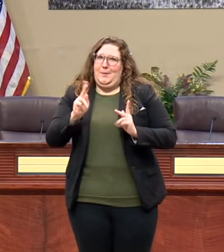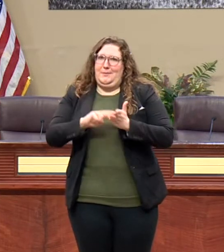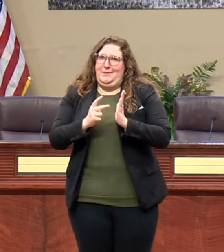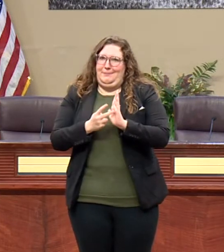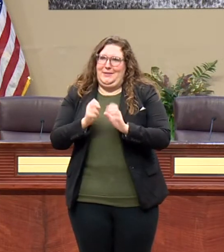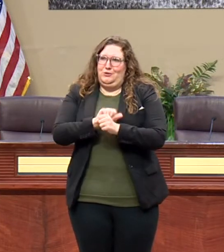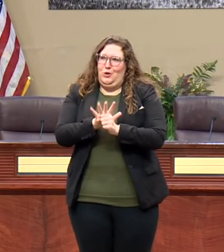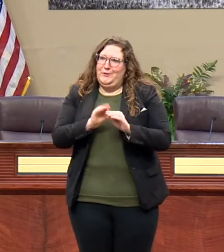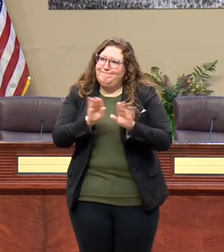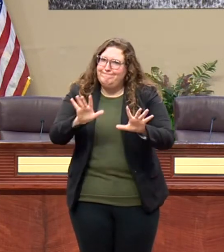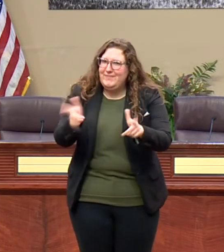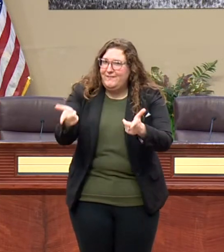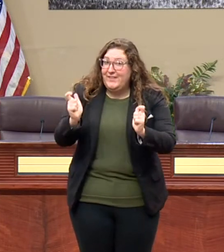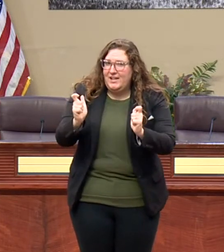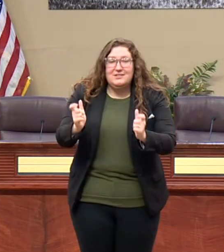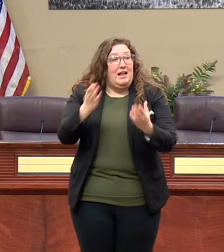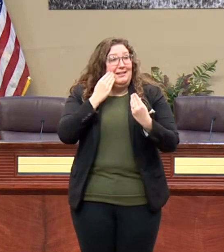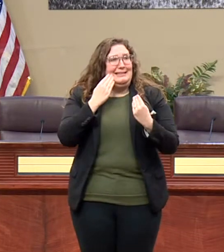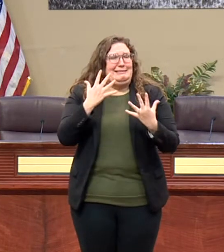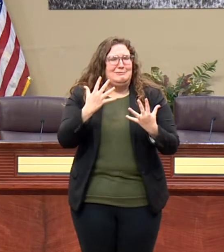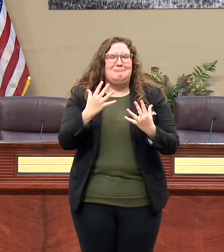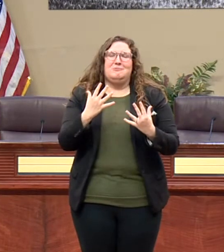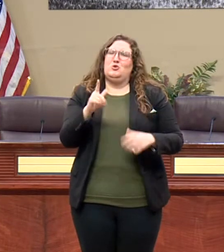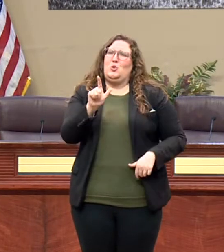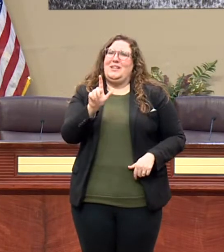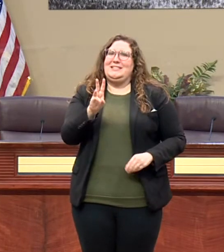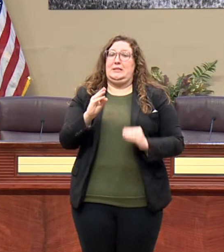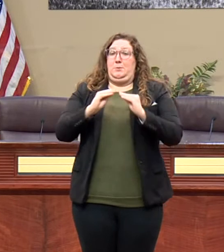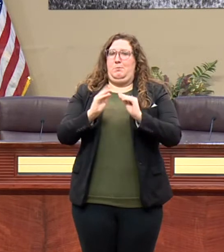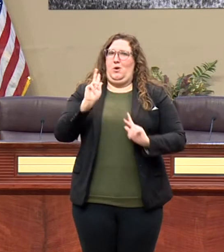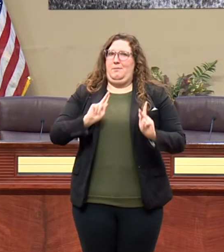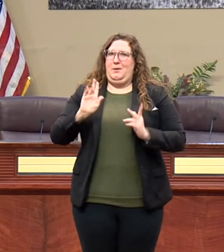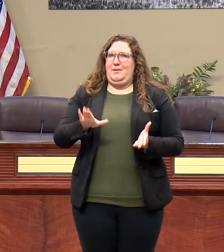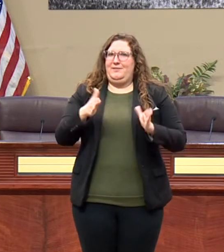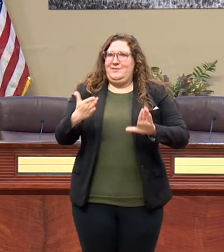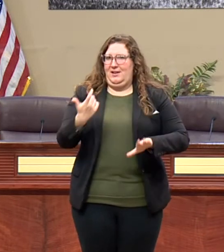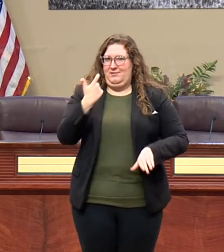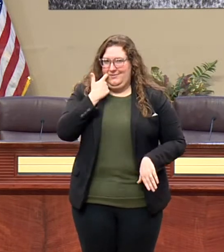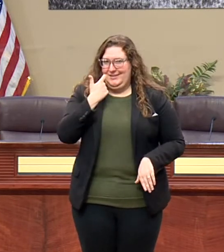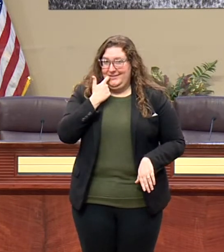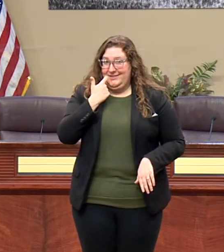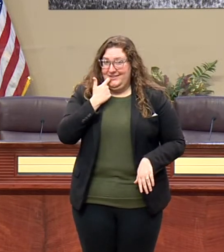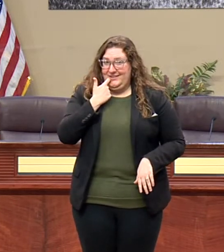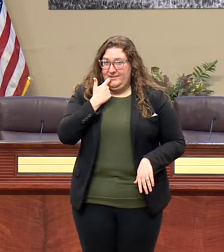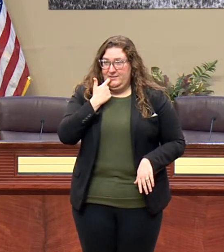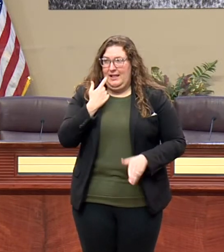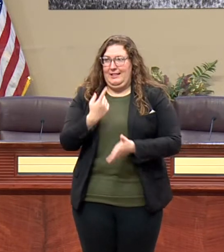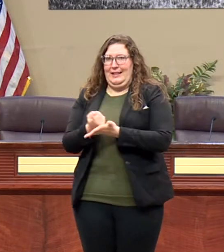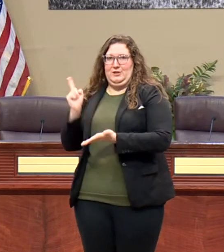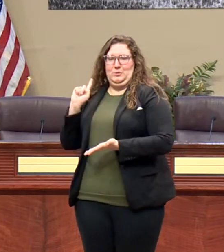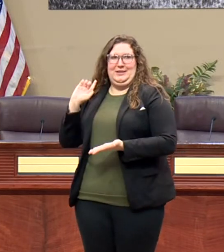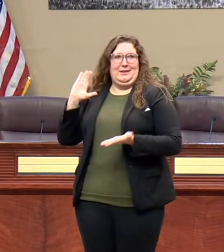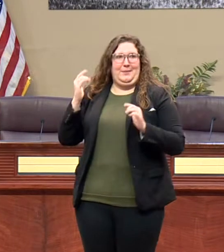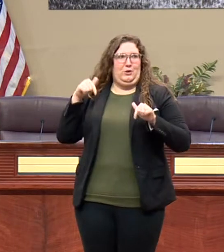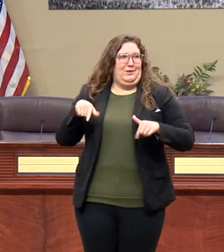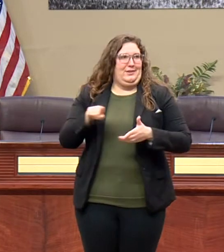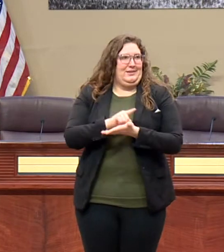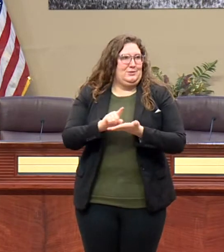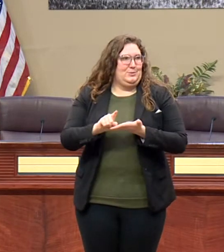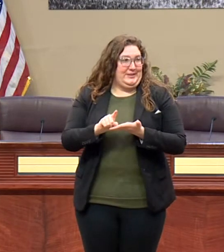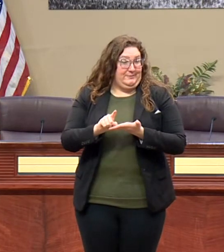Unfortunately, we've had 26 additional COVID-19 related deaths reported to us since our last press conference on January